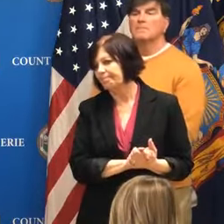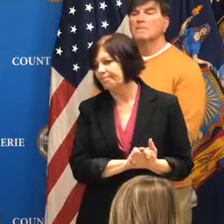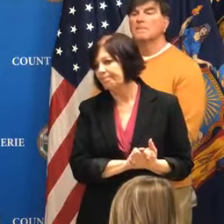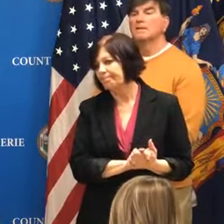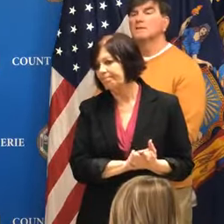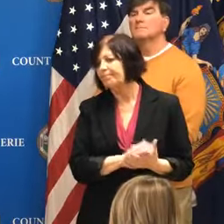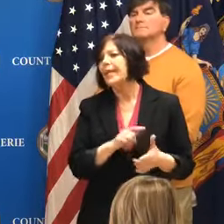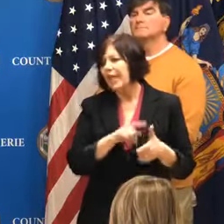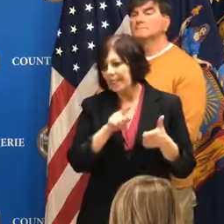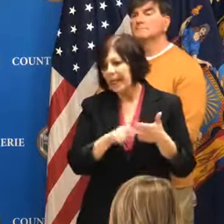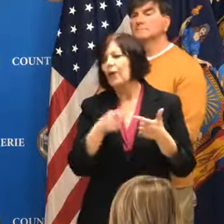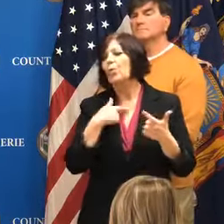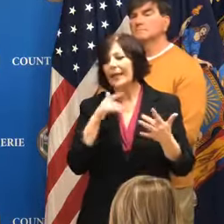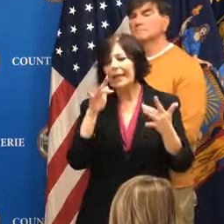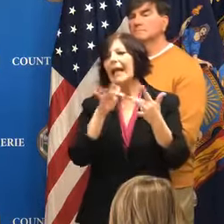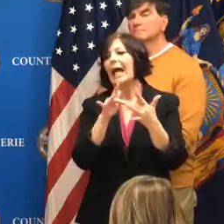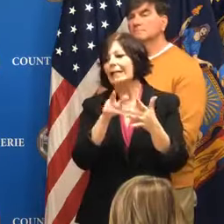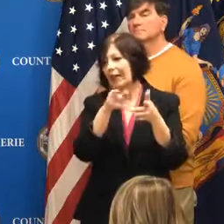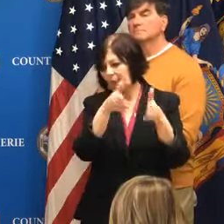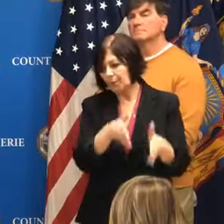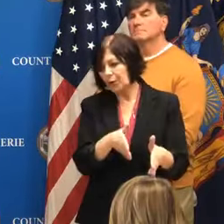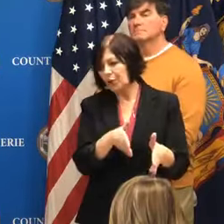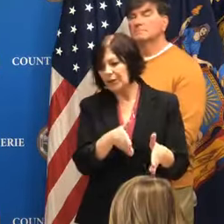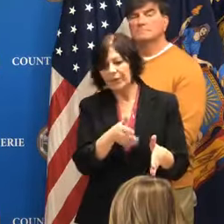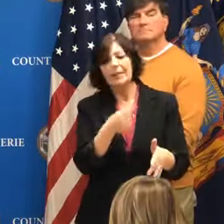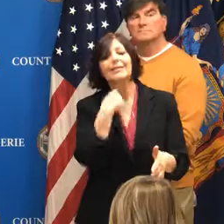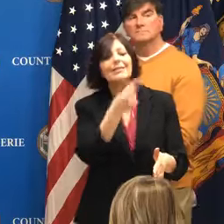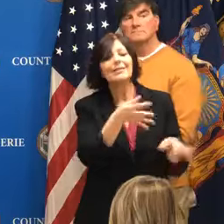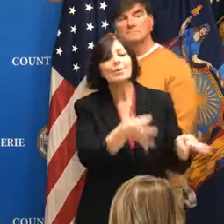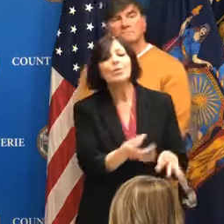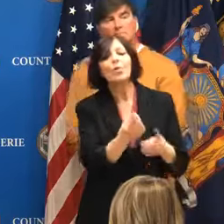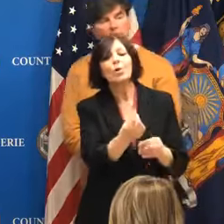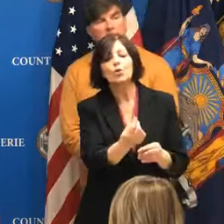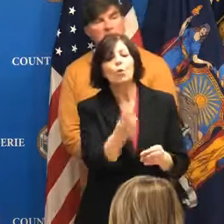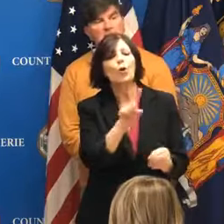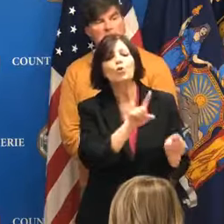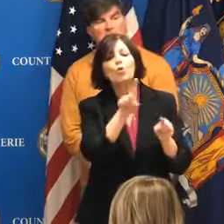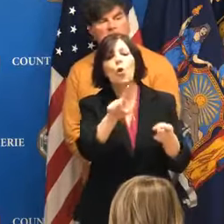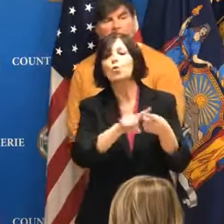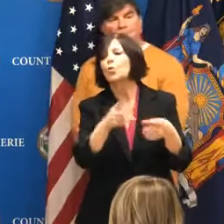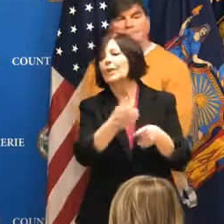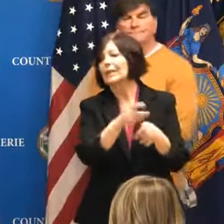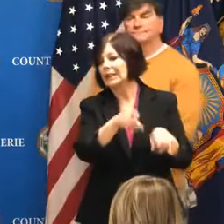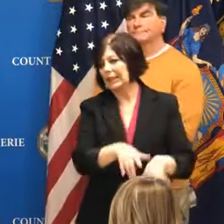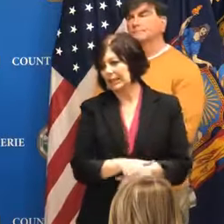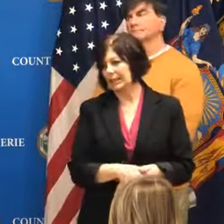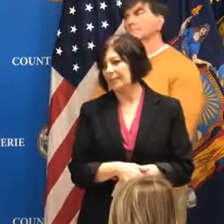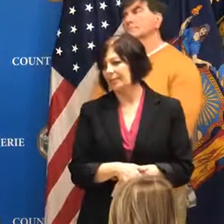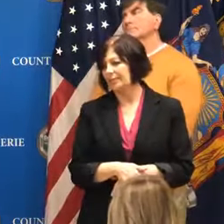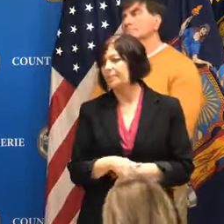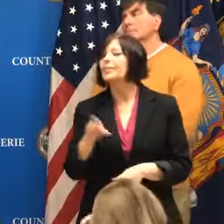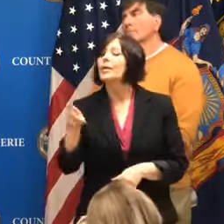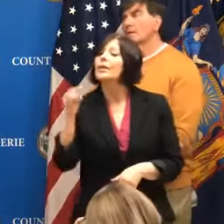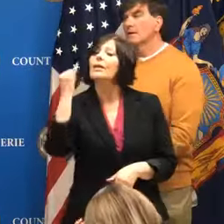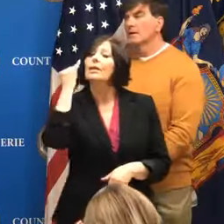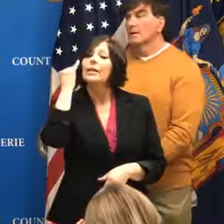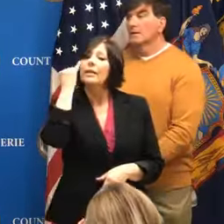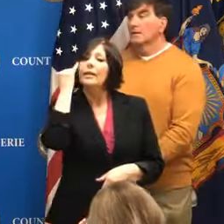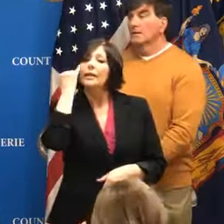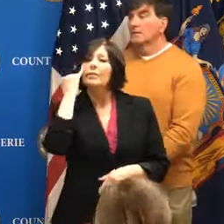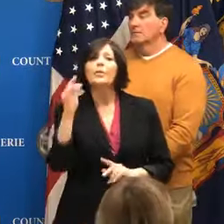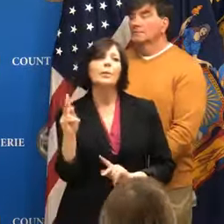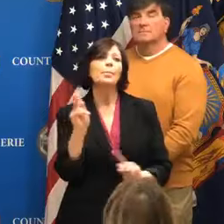a test. Then we'll contact that individual and give them instructions where to go to collect specimens. So if